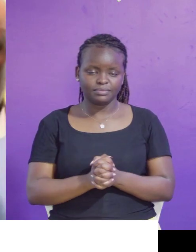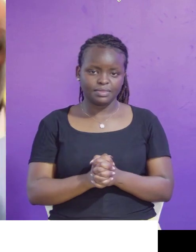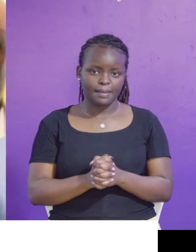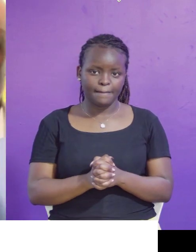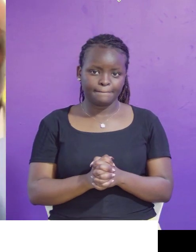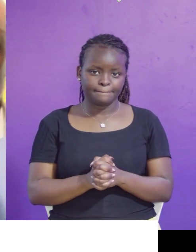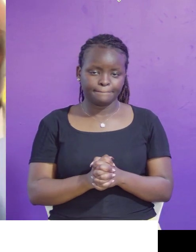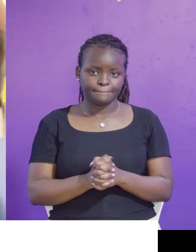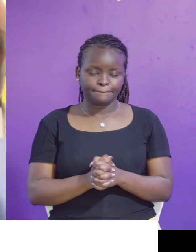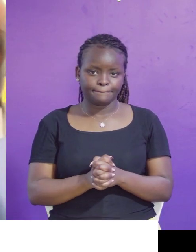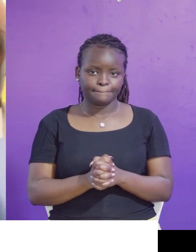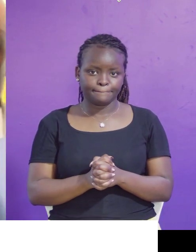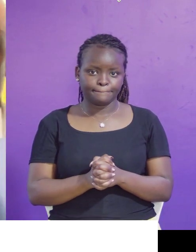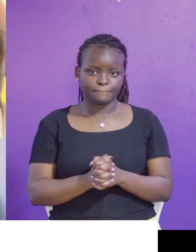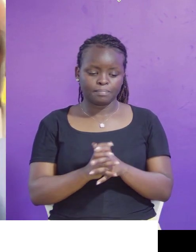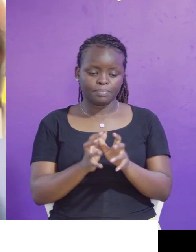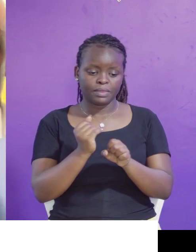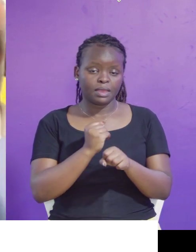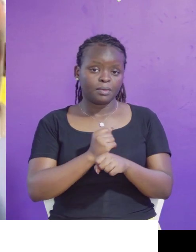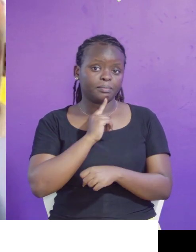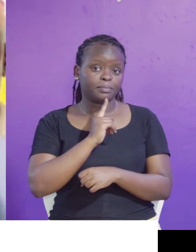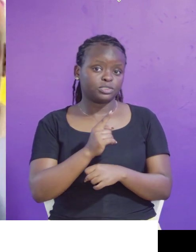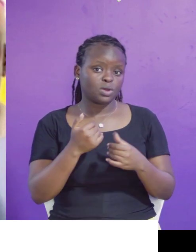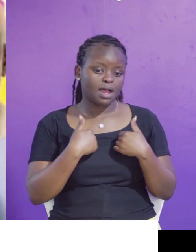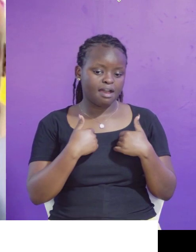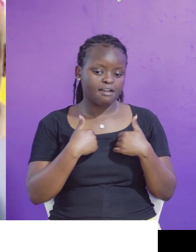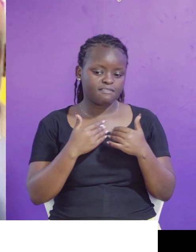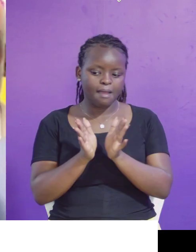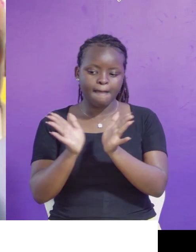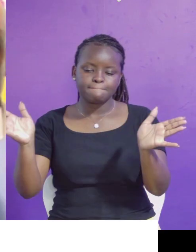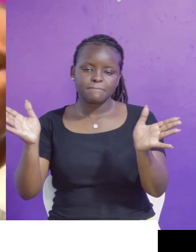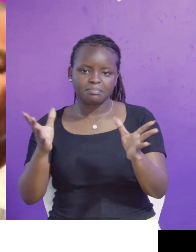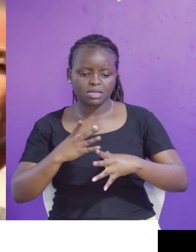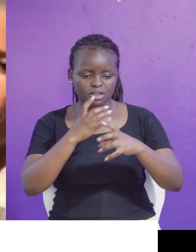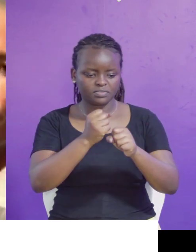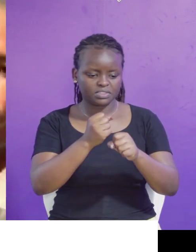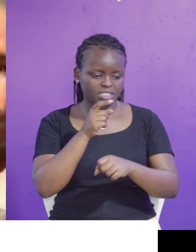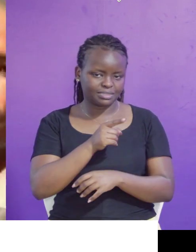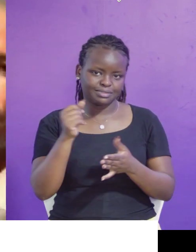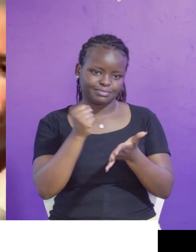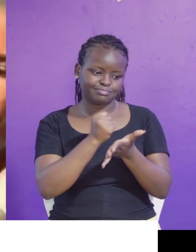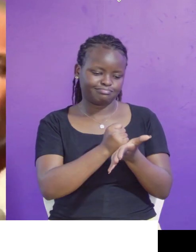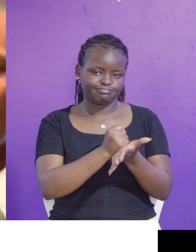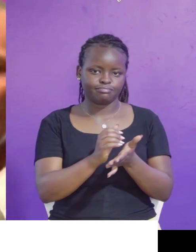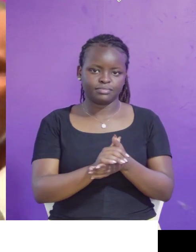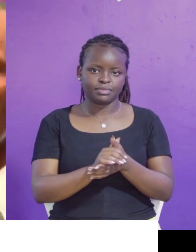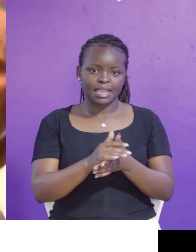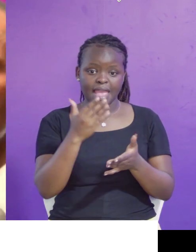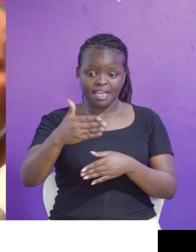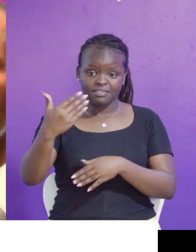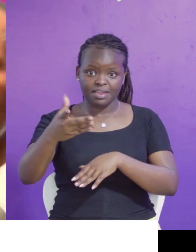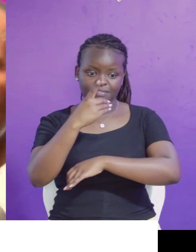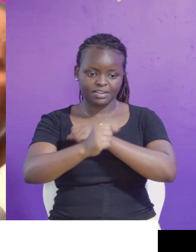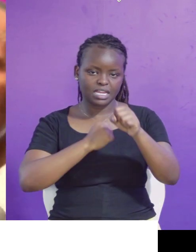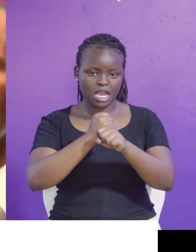efficient manner to ensure that there is public confidence in the exercise. Every year when we do surveys, both locally